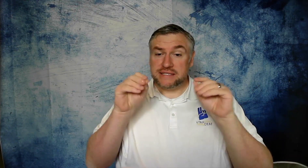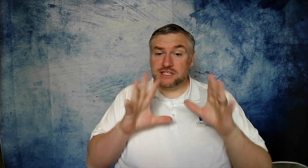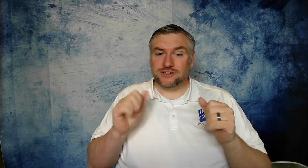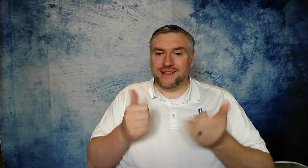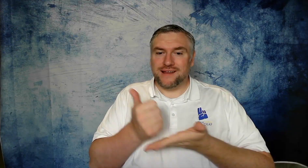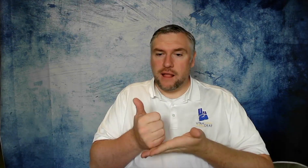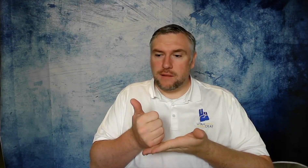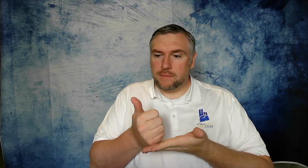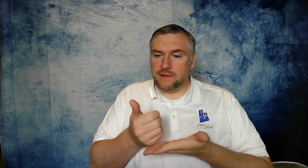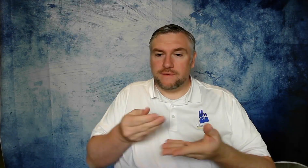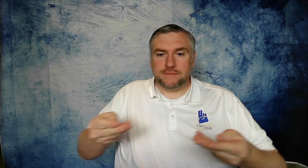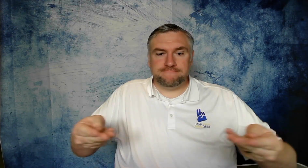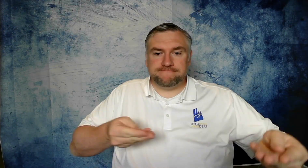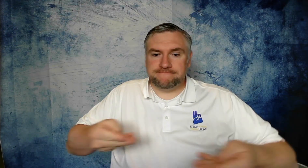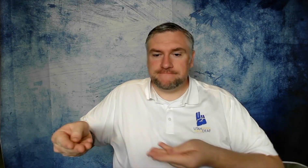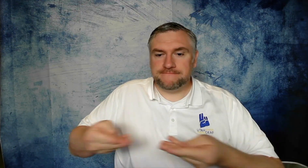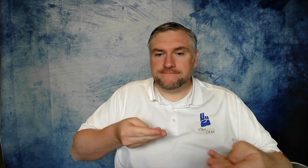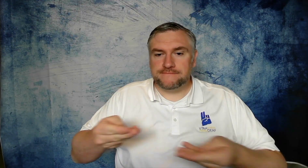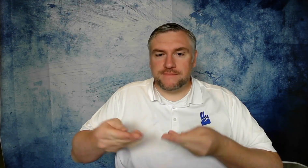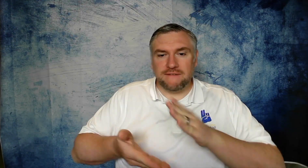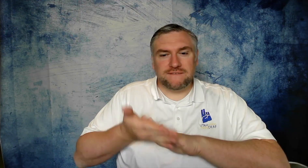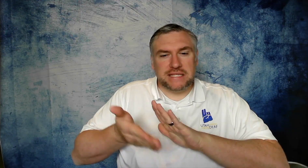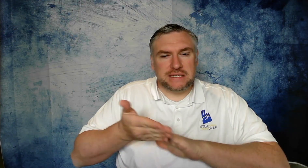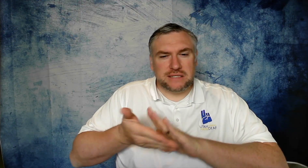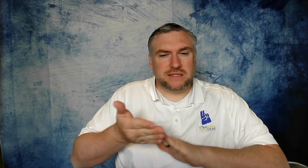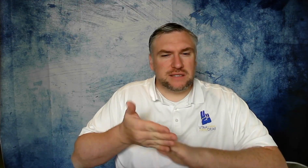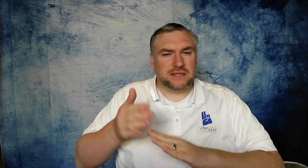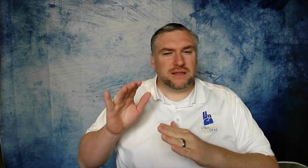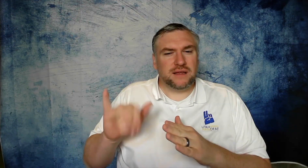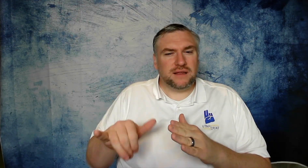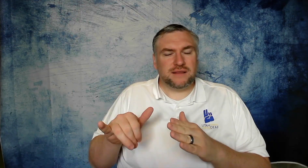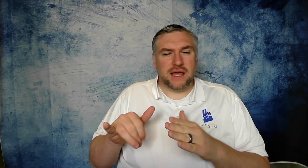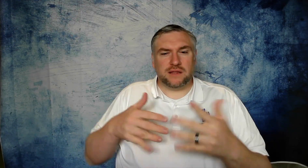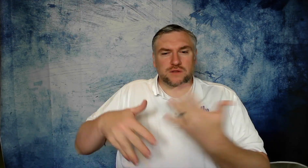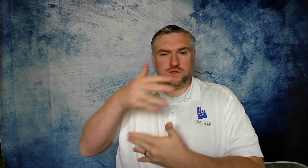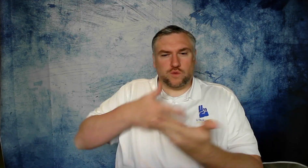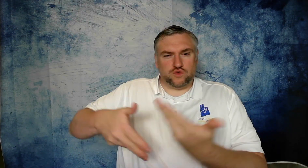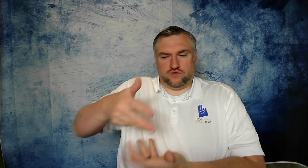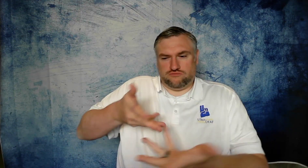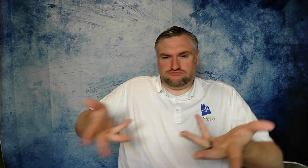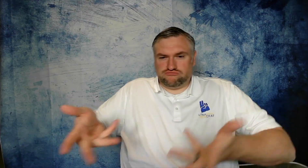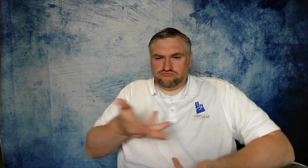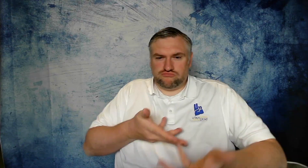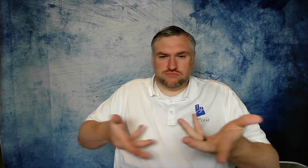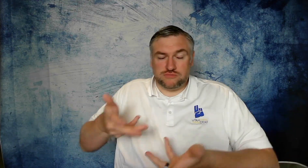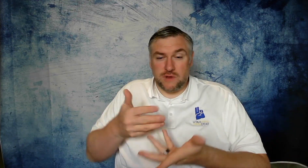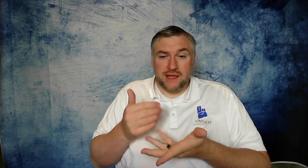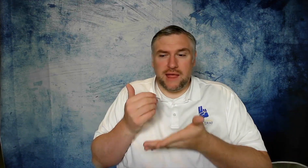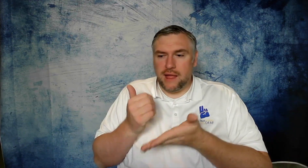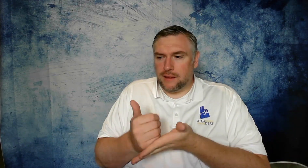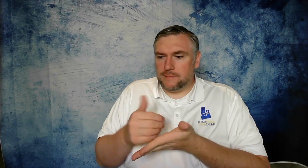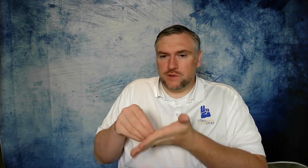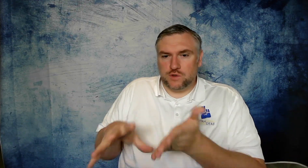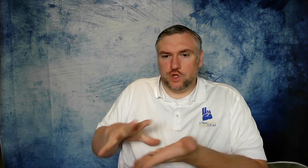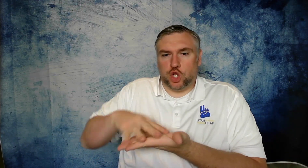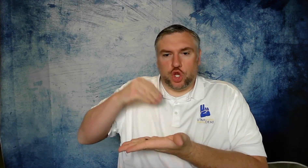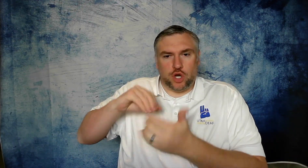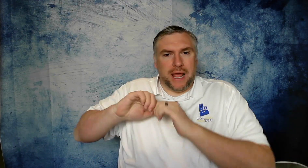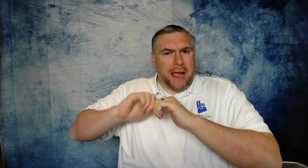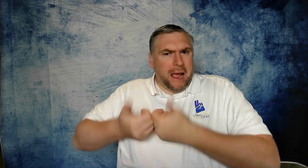autism. So teachers can help facilitate, mediate those social interactions, help the student